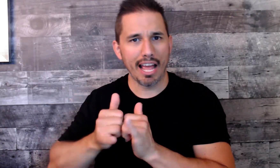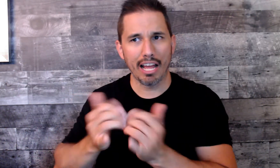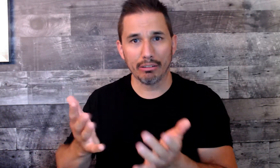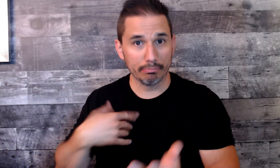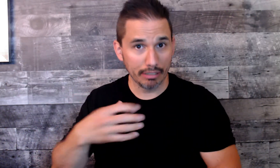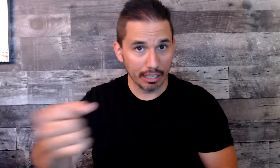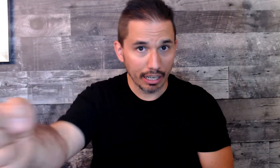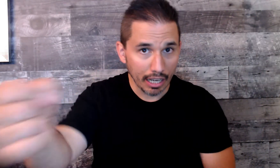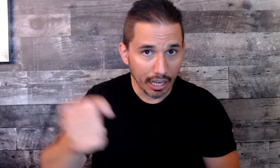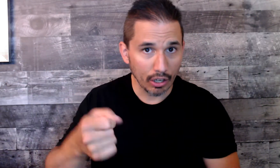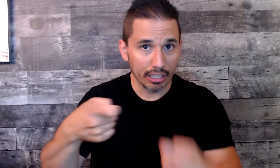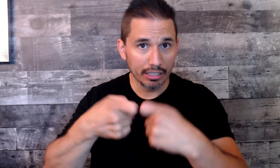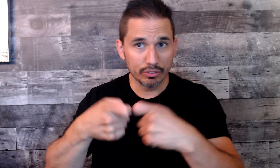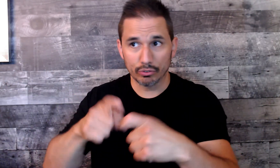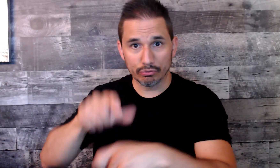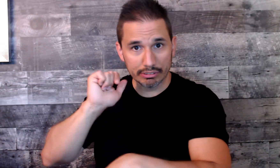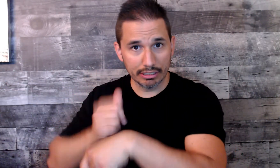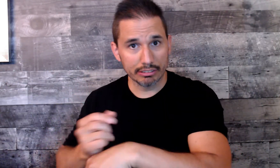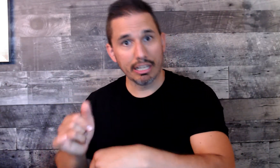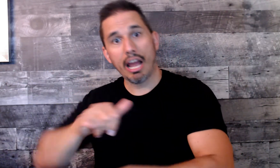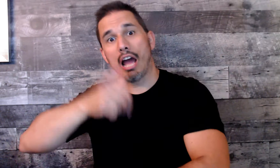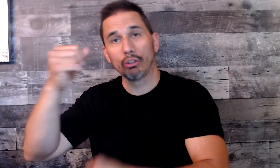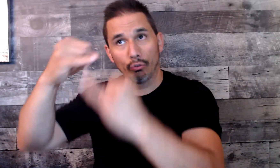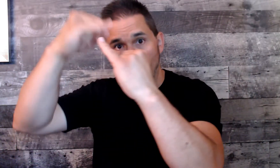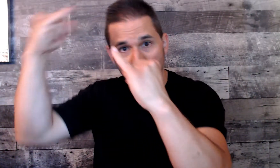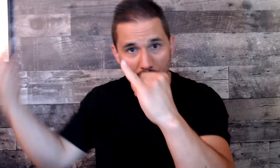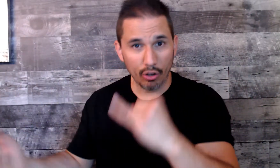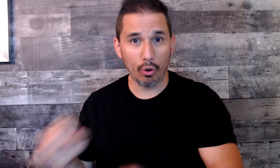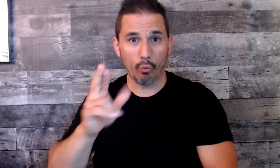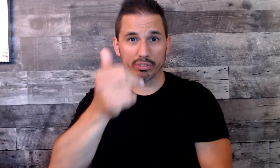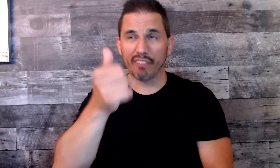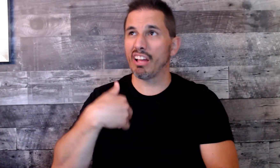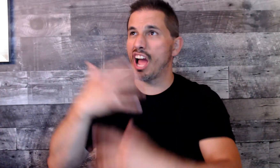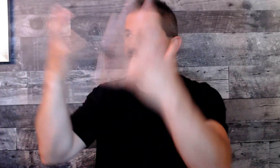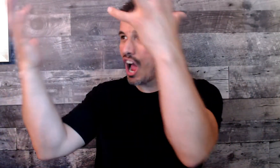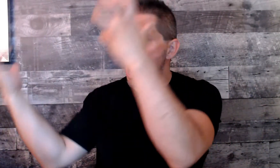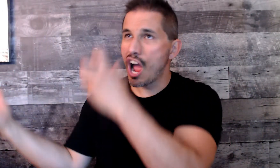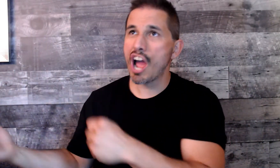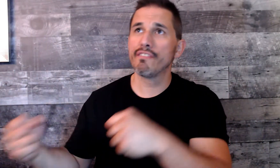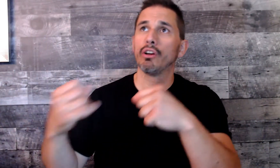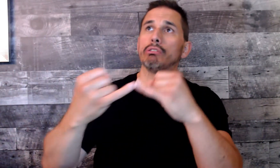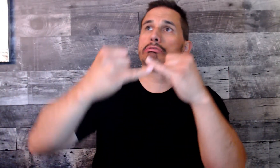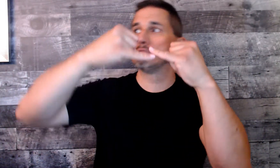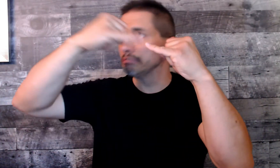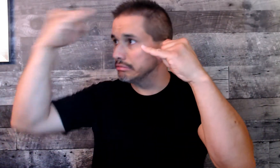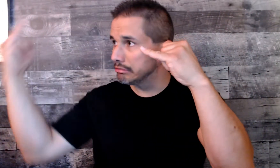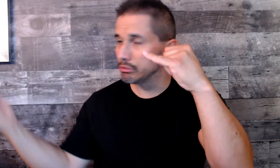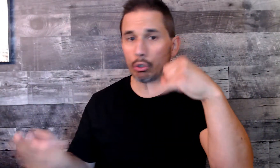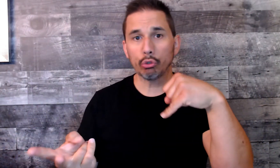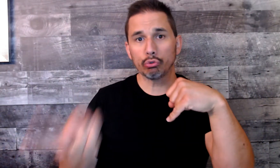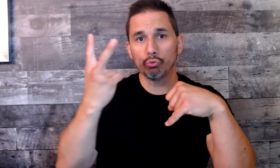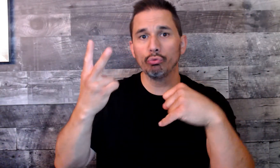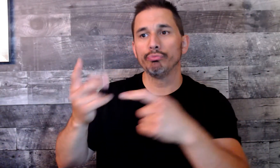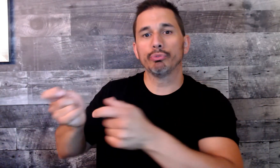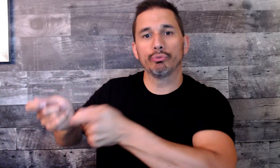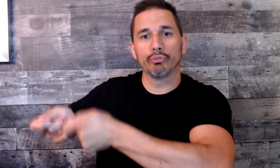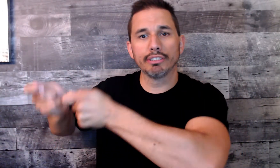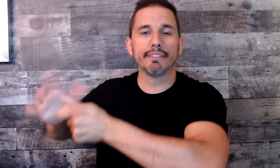one switch on the wall. You could hire an electrician to get two different lines for the light and the fan hooked up to two switches on the